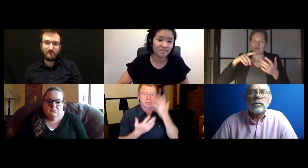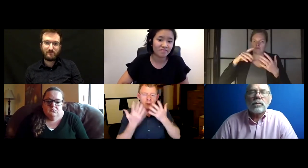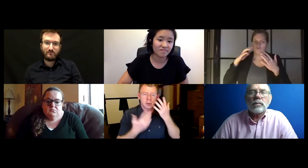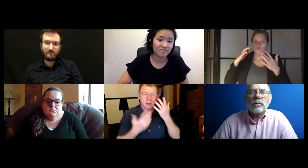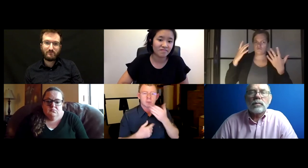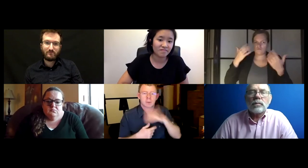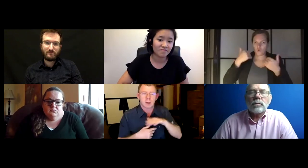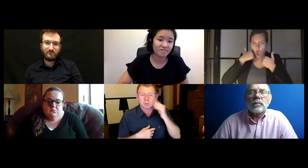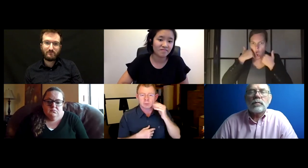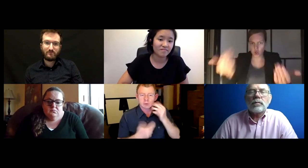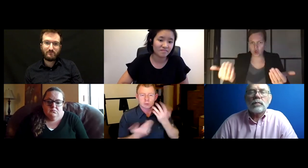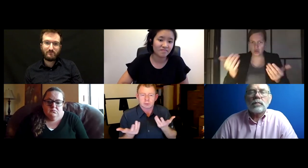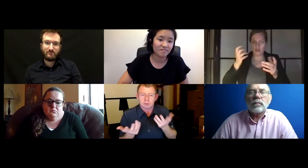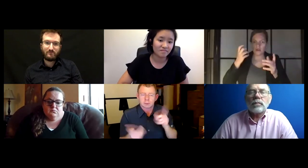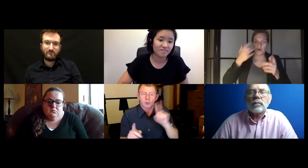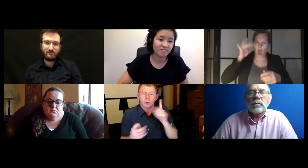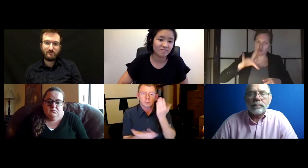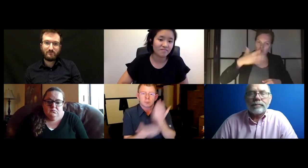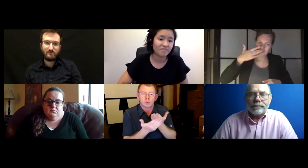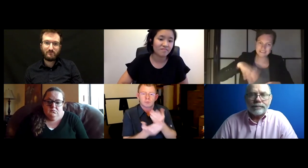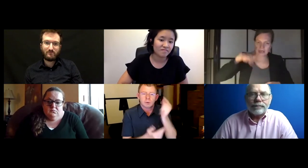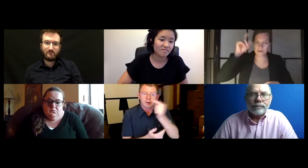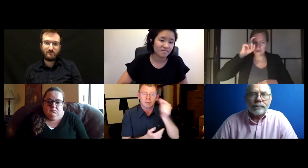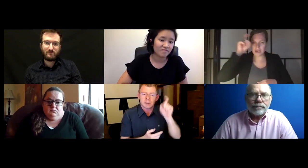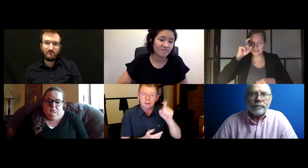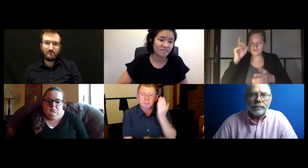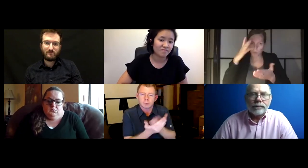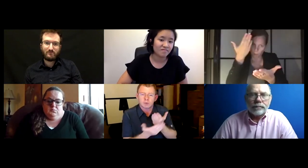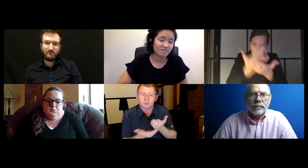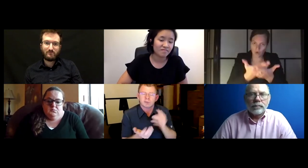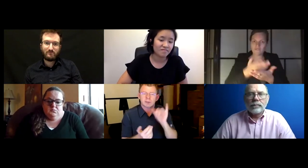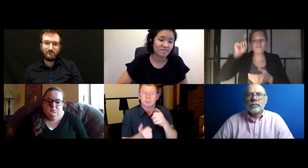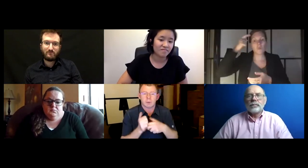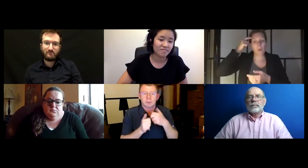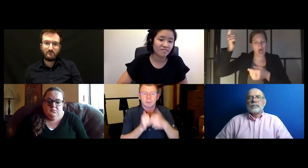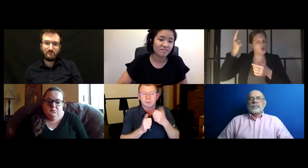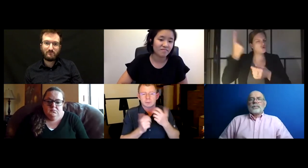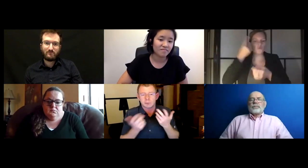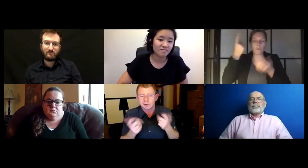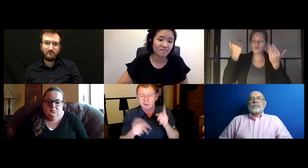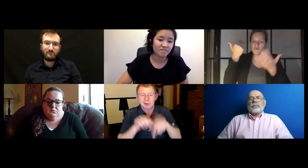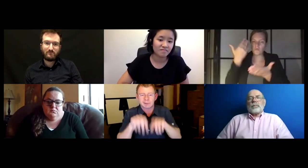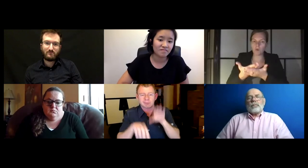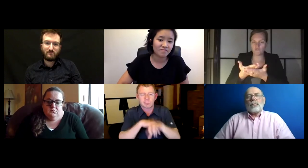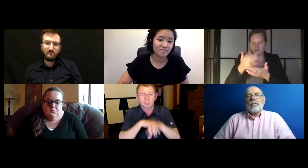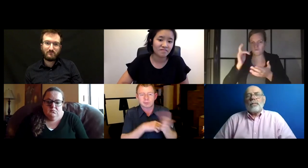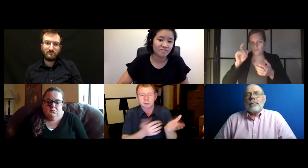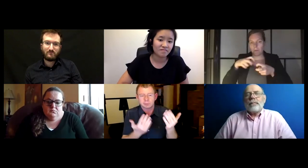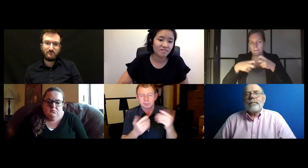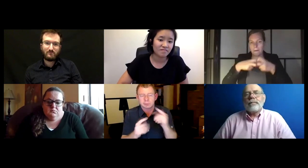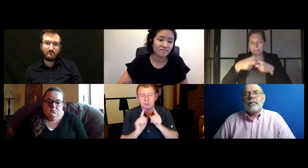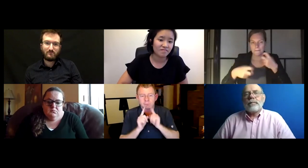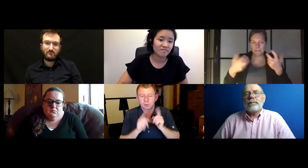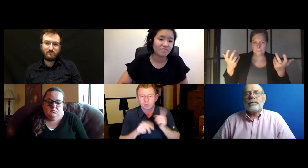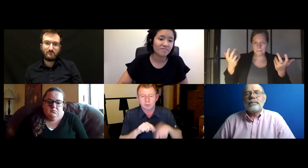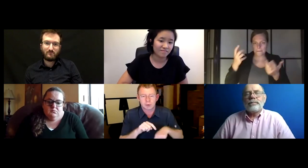experiences, because whether it be bad experiences or shame or embarrassment, that the government needs to do better. And